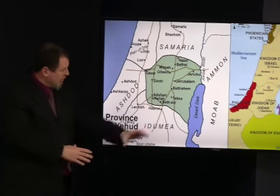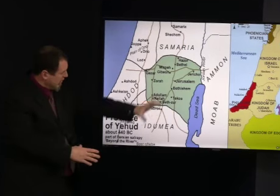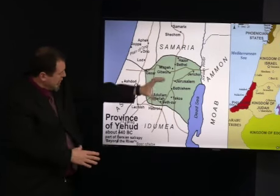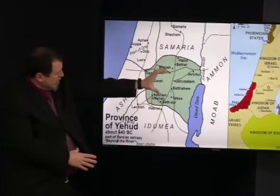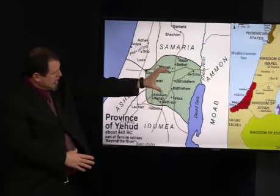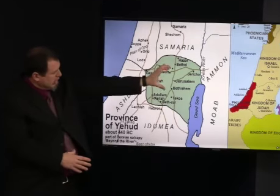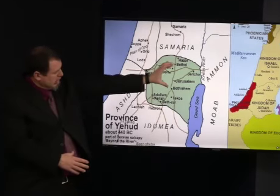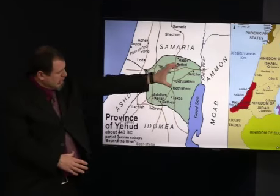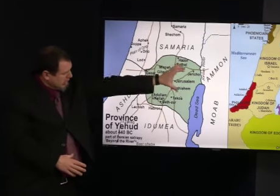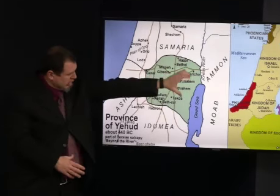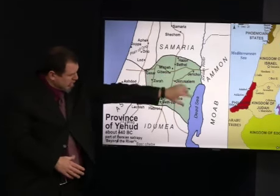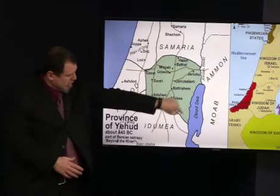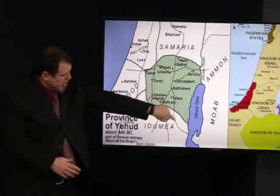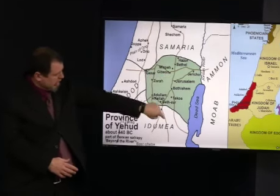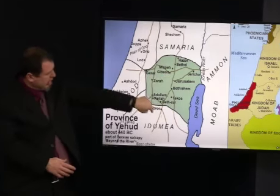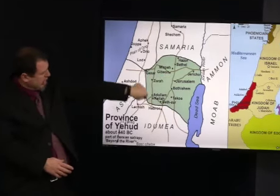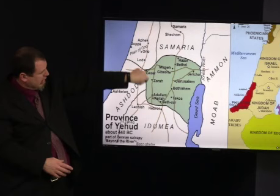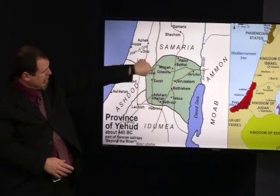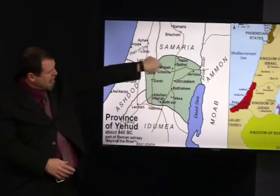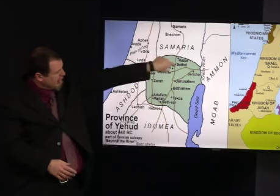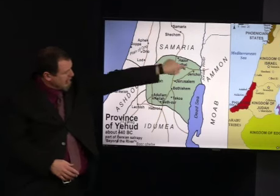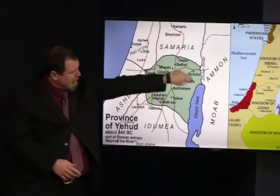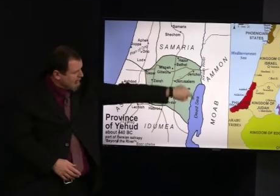Nineveh, or Nehemiah.